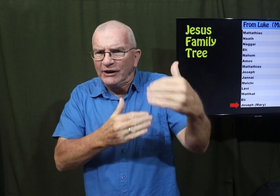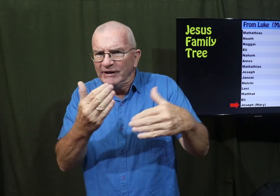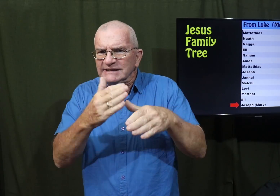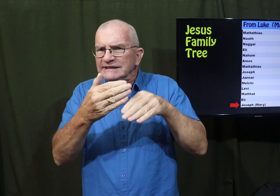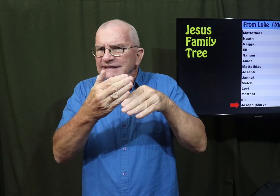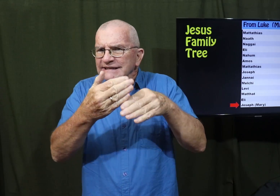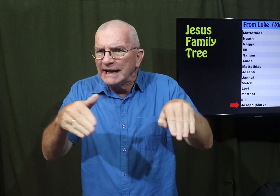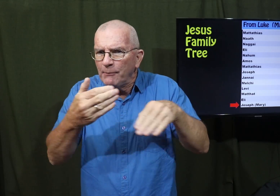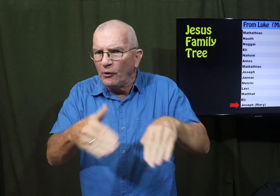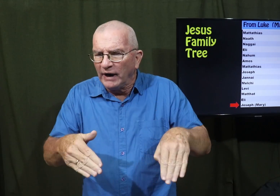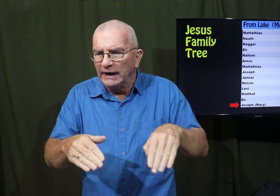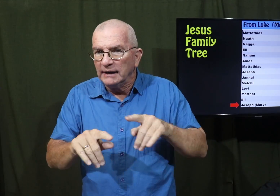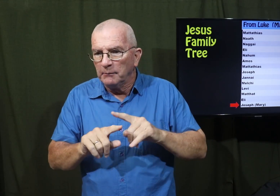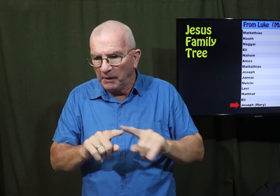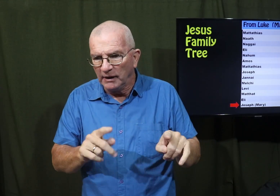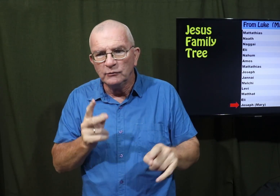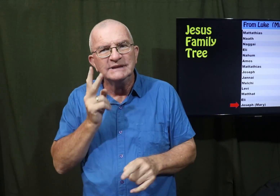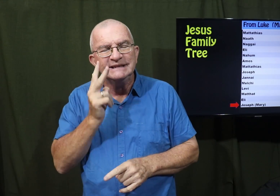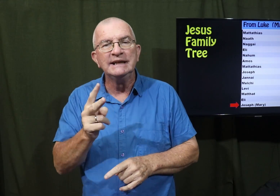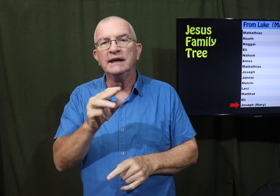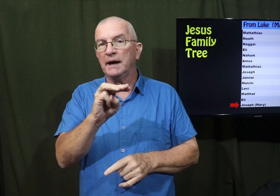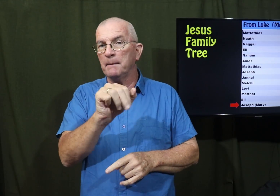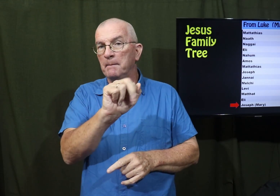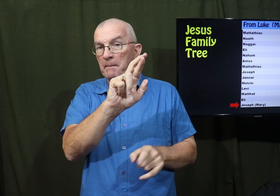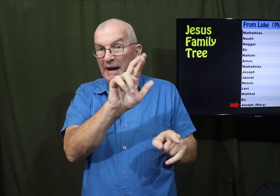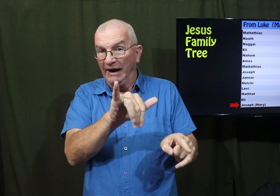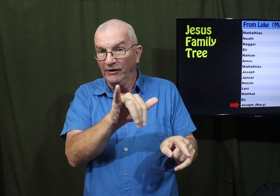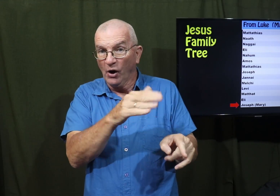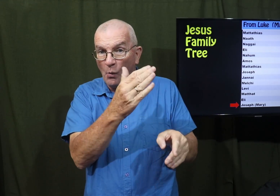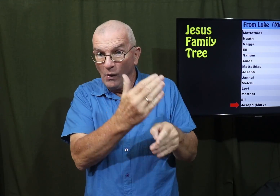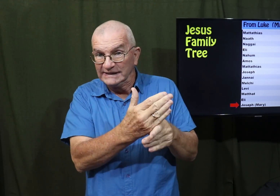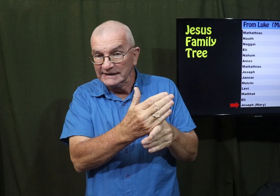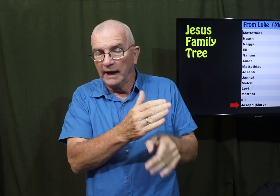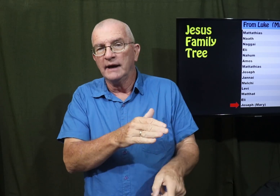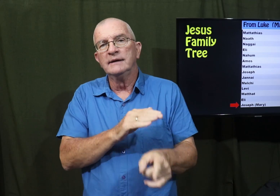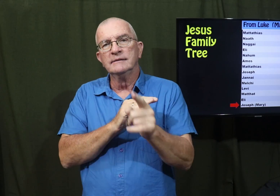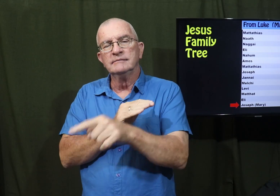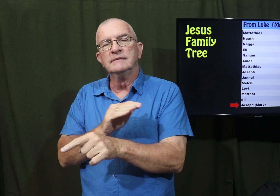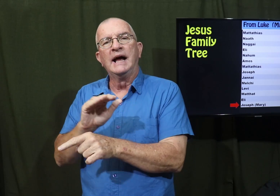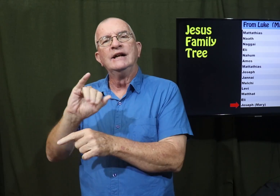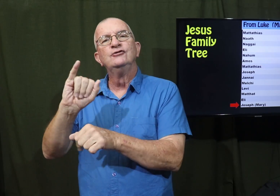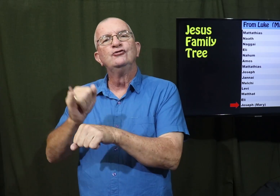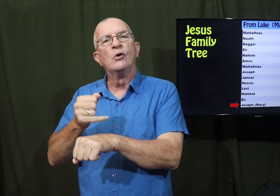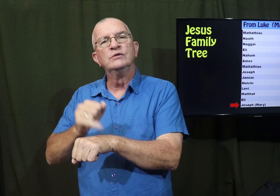We're not sure how many generations. One ends in Mary and one ends in Joseph.